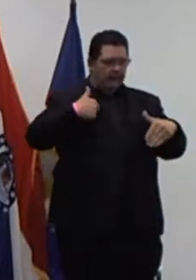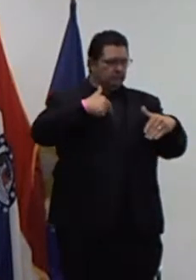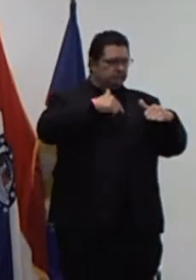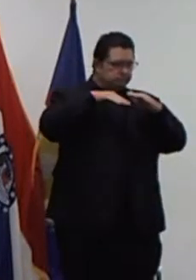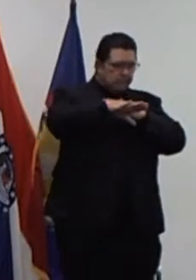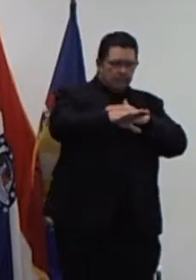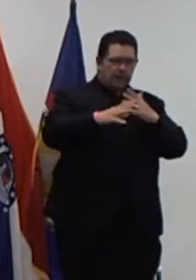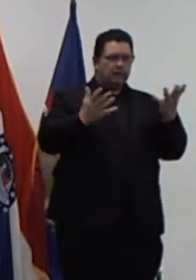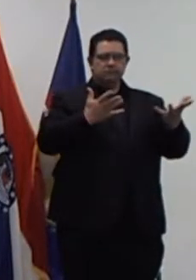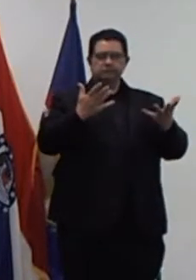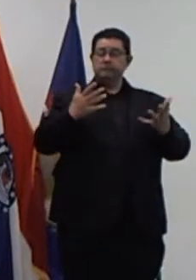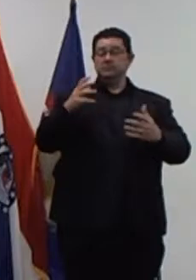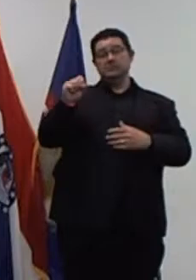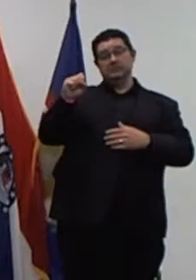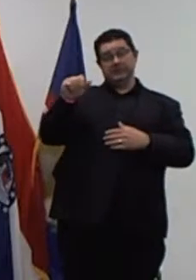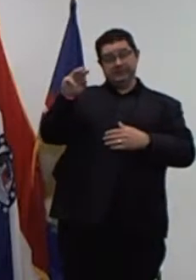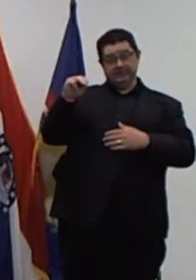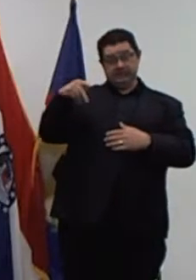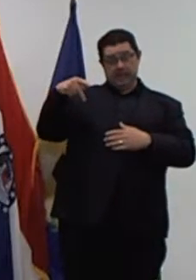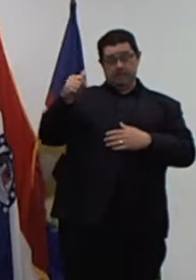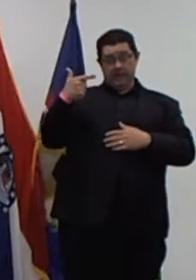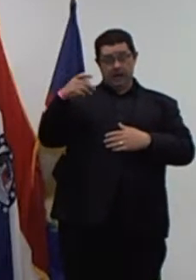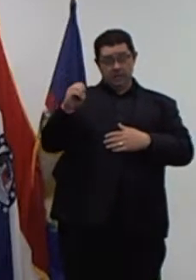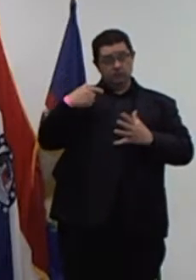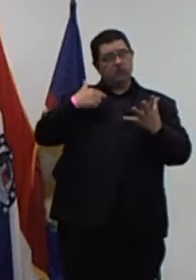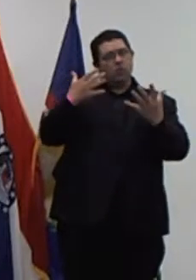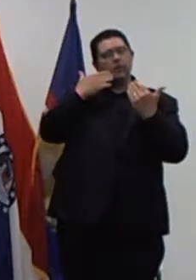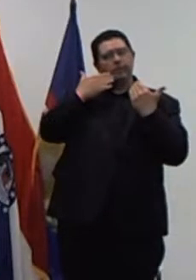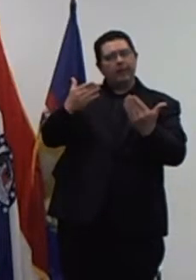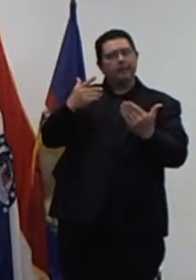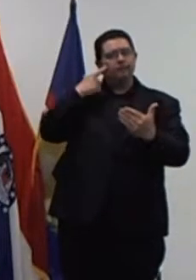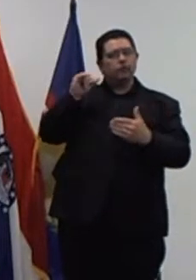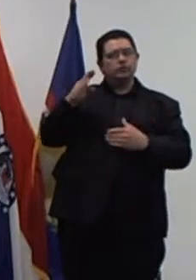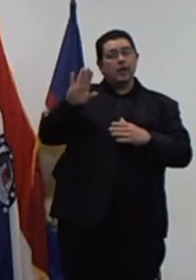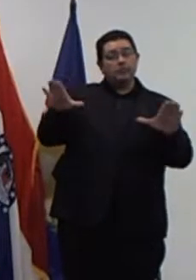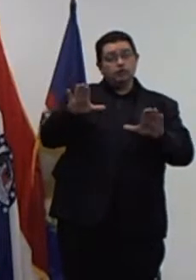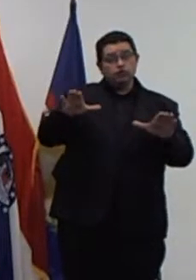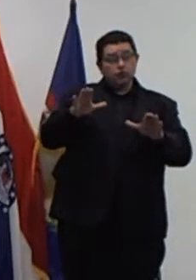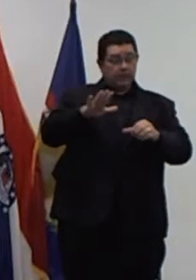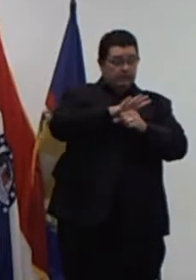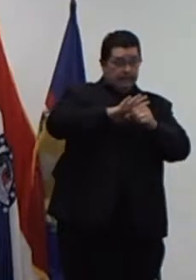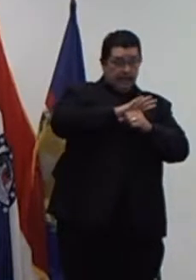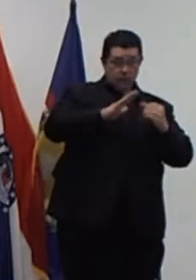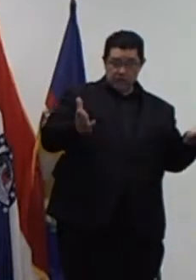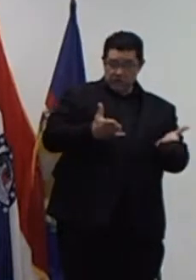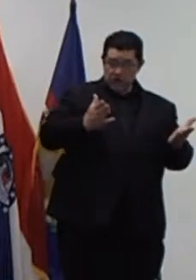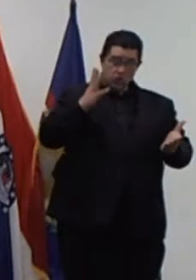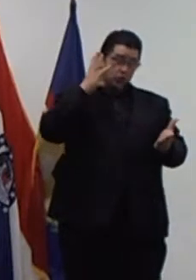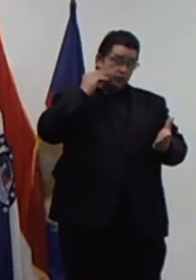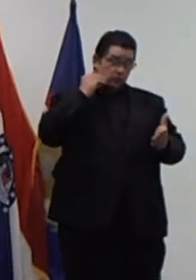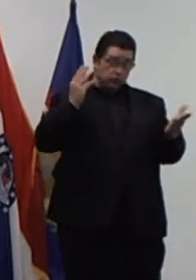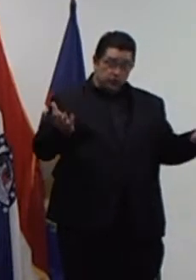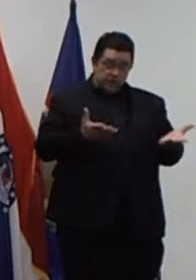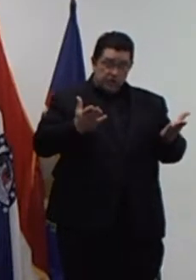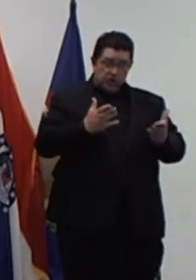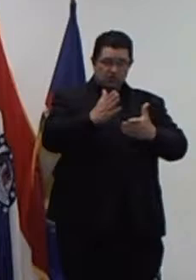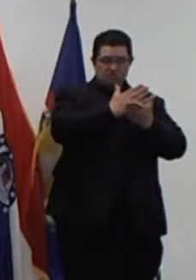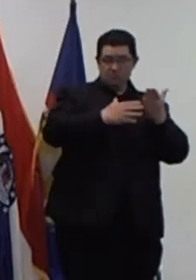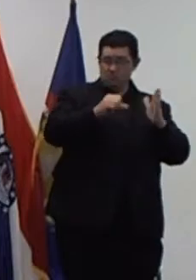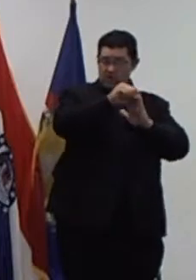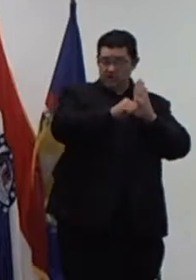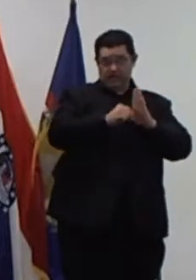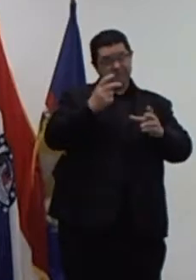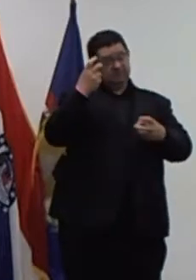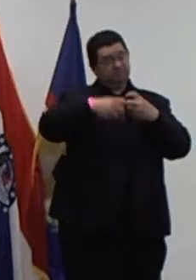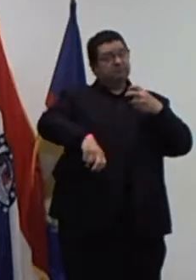I want to thank Sam for the job he's doing here and for what he's doing here in the county and for what you've been going through here in this part of the state. It's been tough up